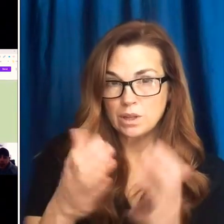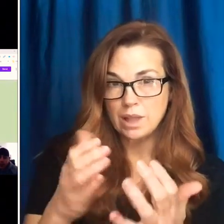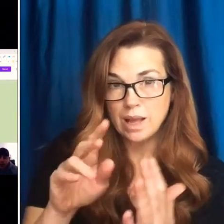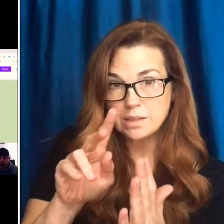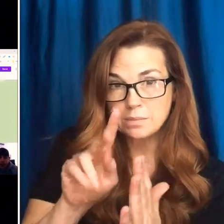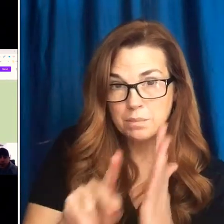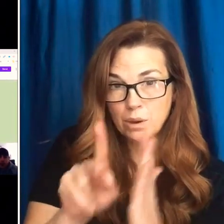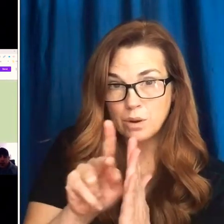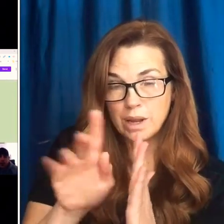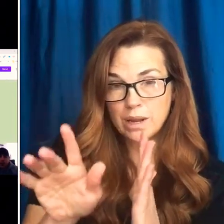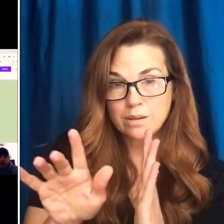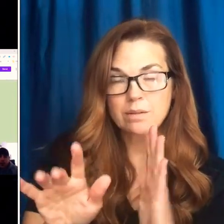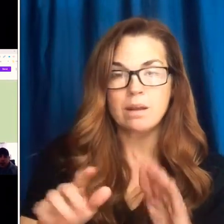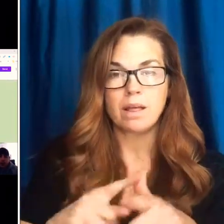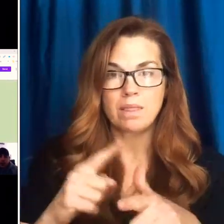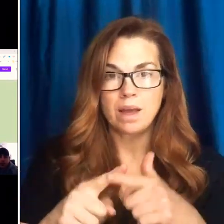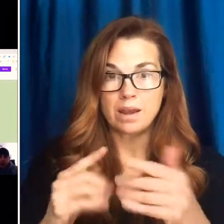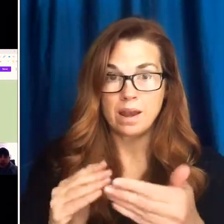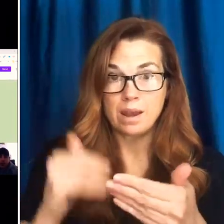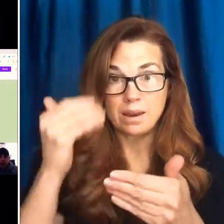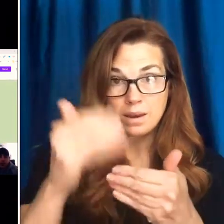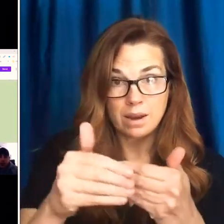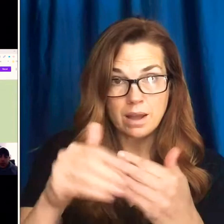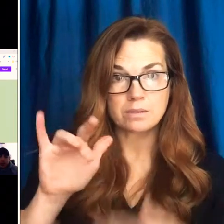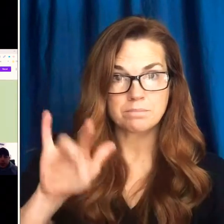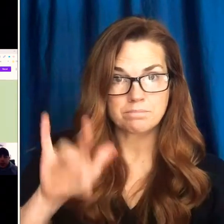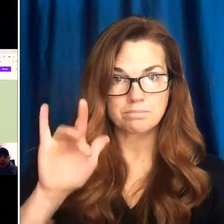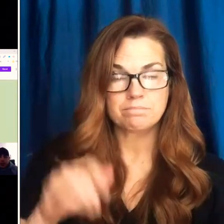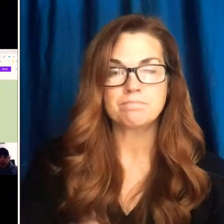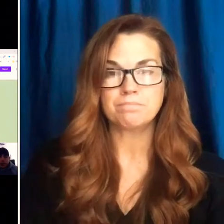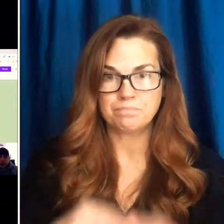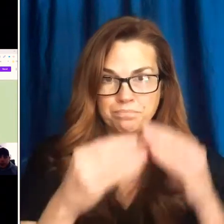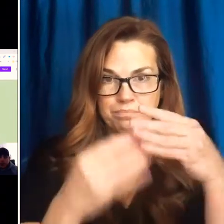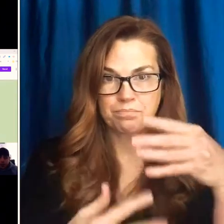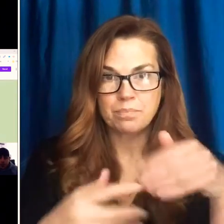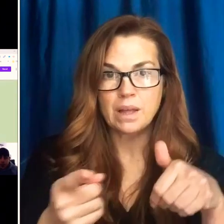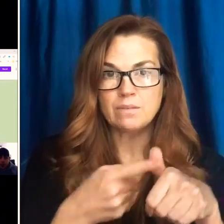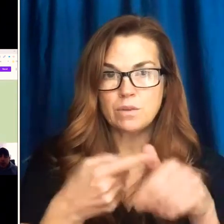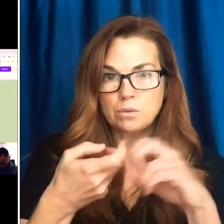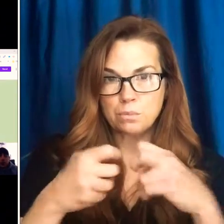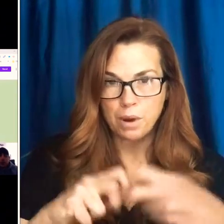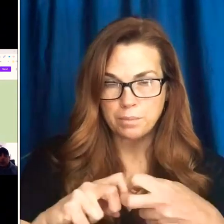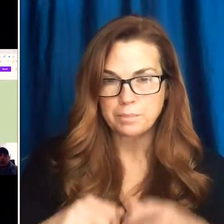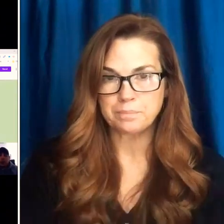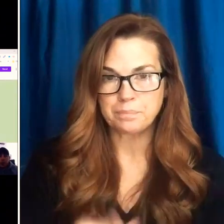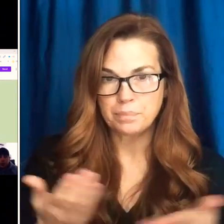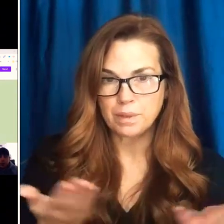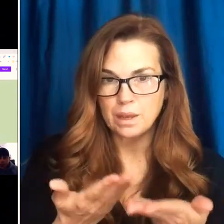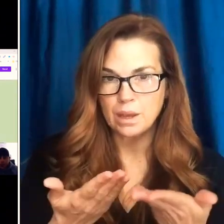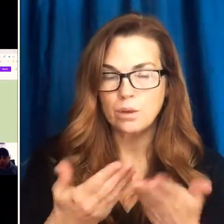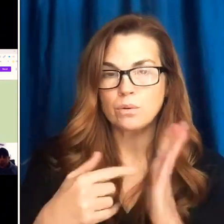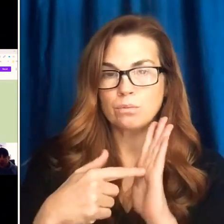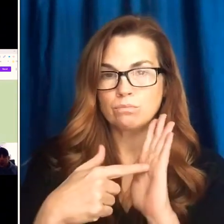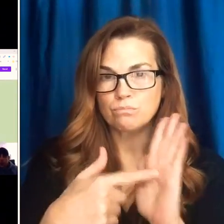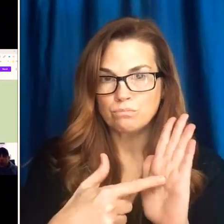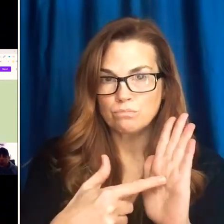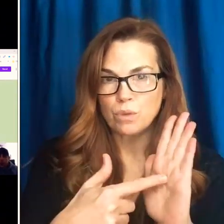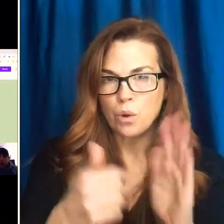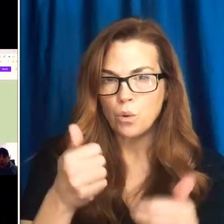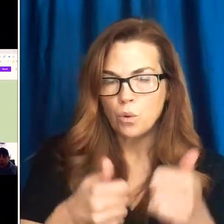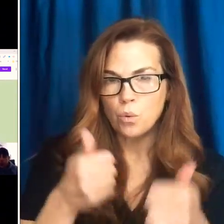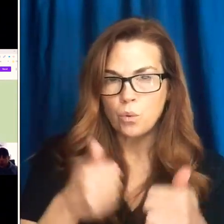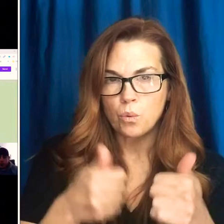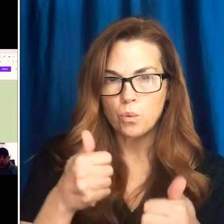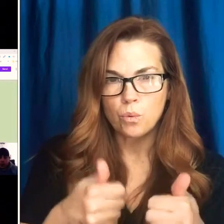click Next, and it will take you to your first problem. Here it says which verbal description is equivalent to the